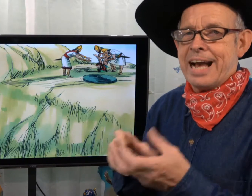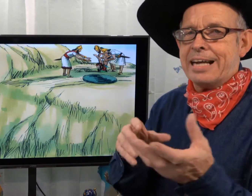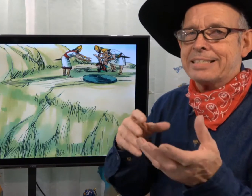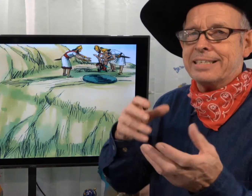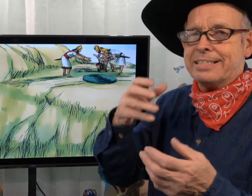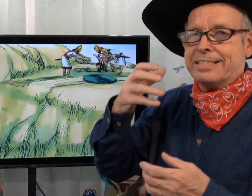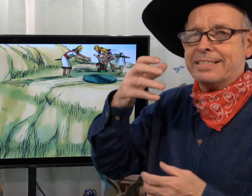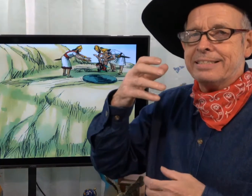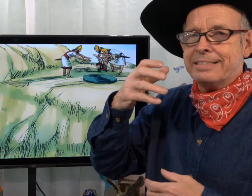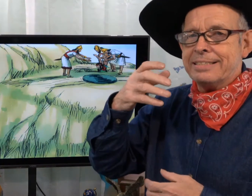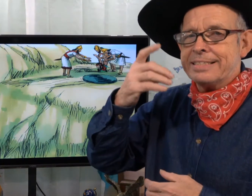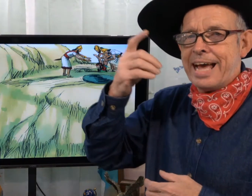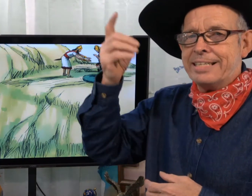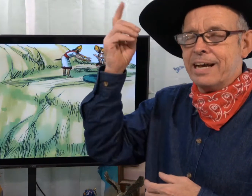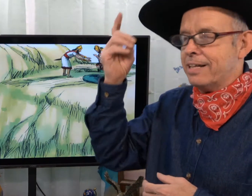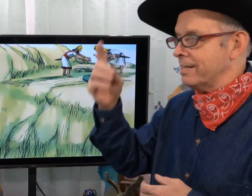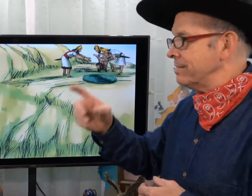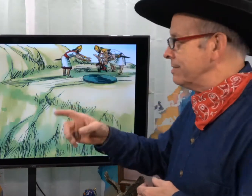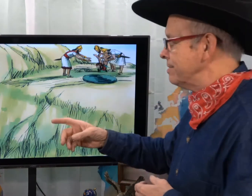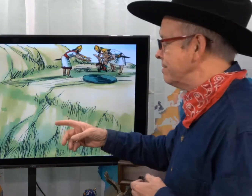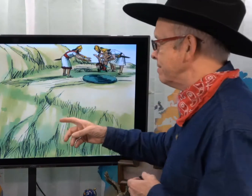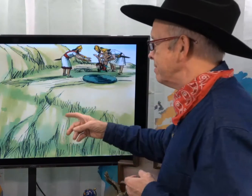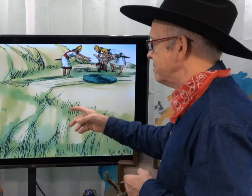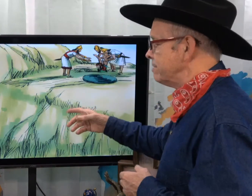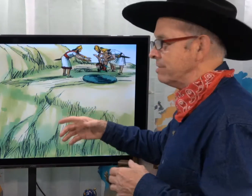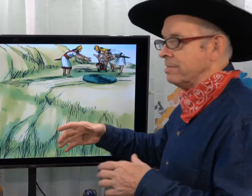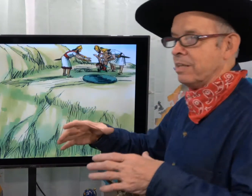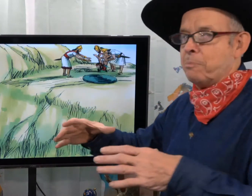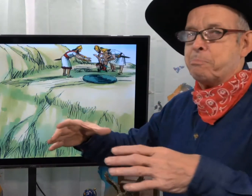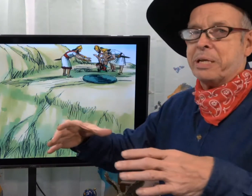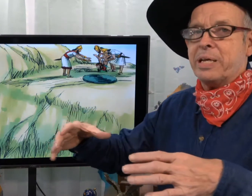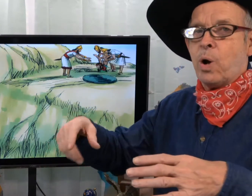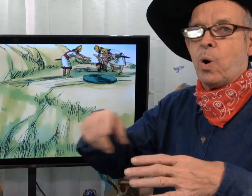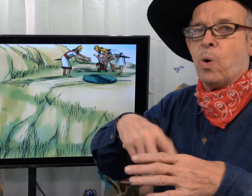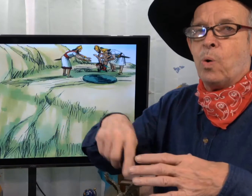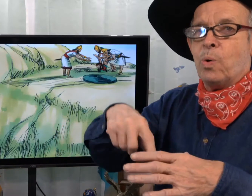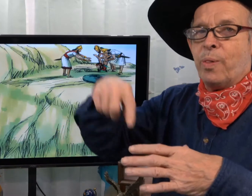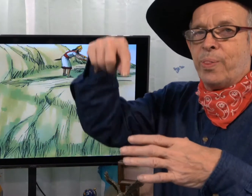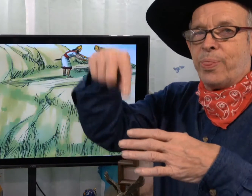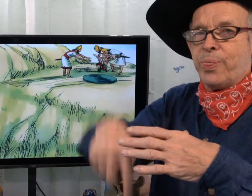Gotcha, Dana. Let be a